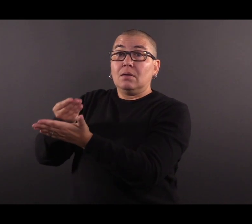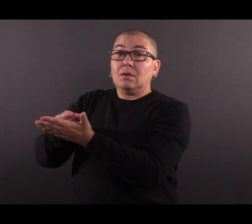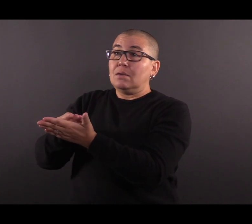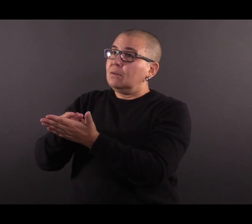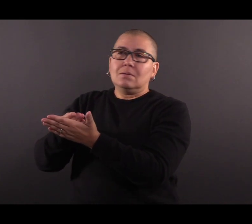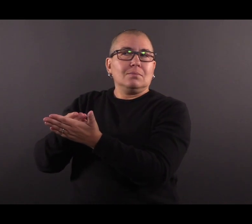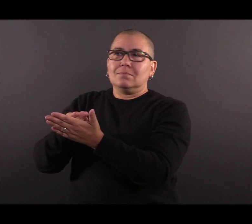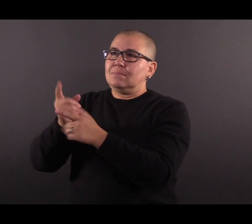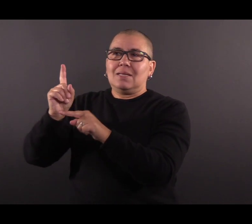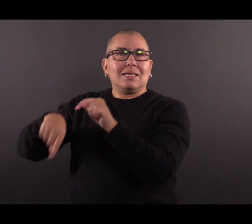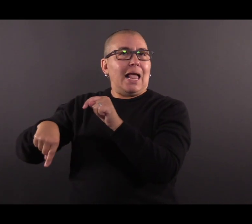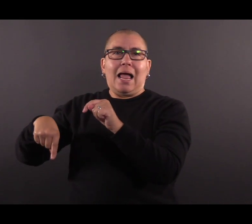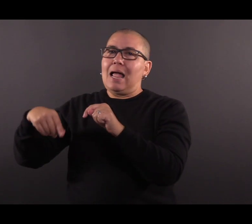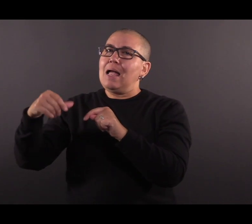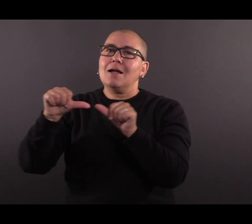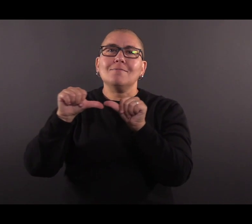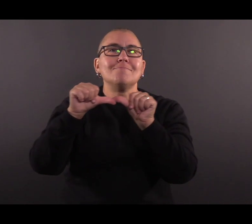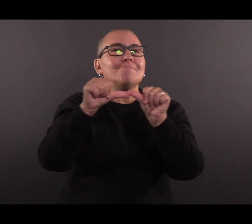housing projects.